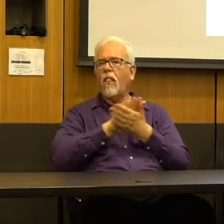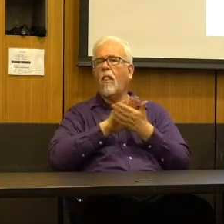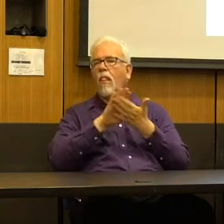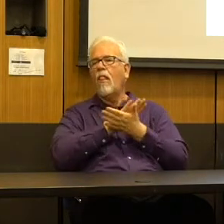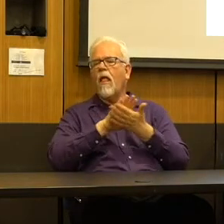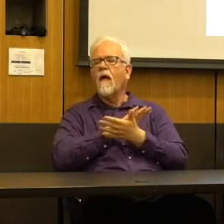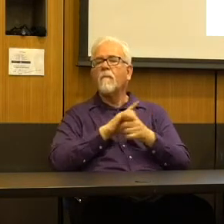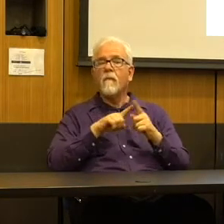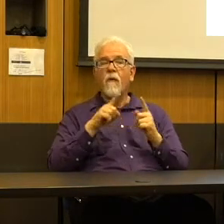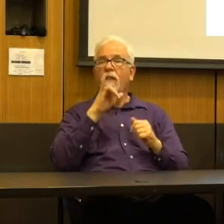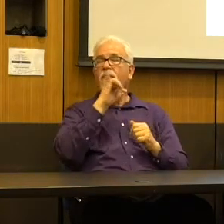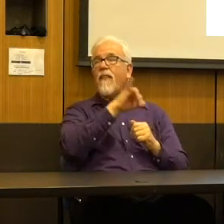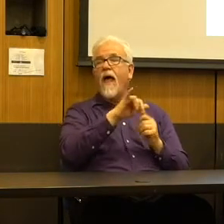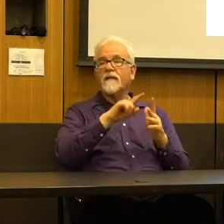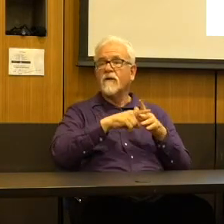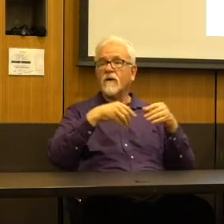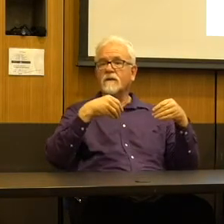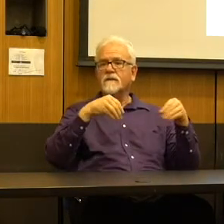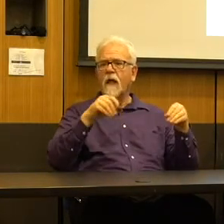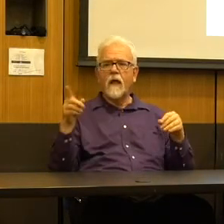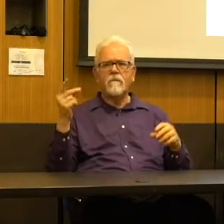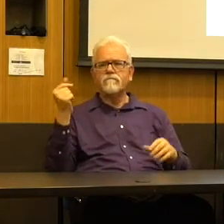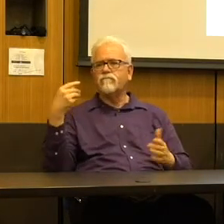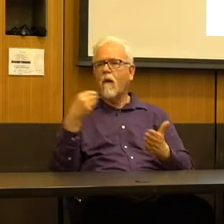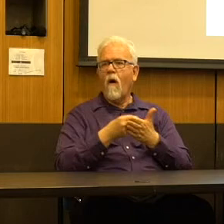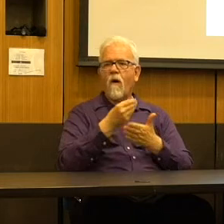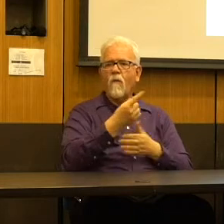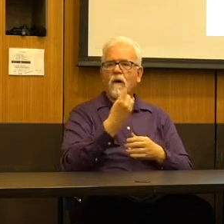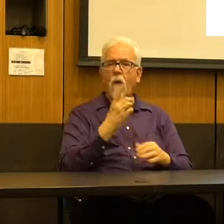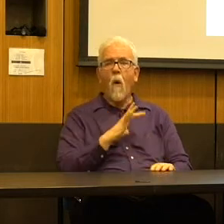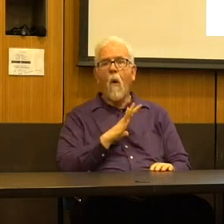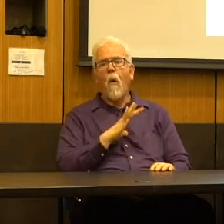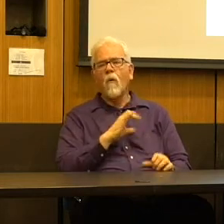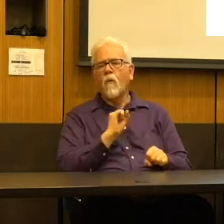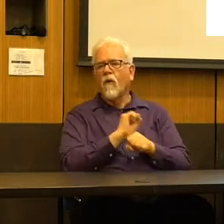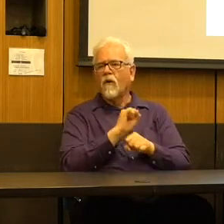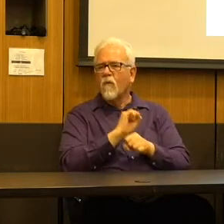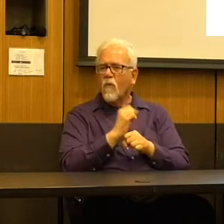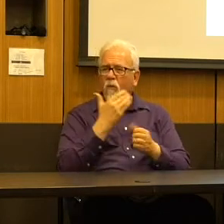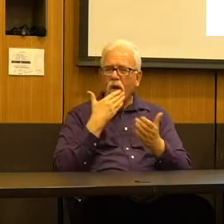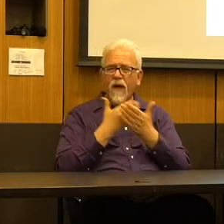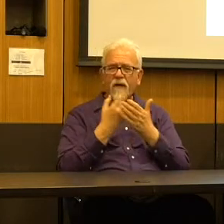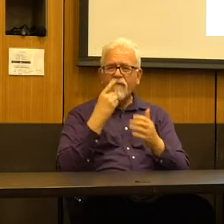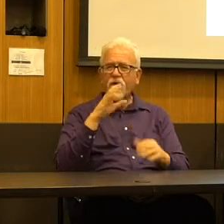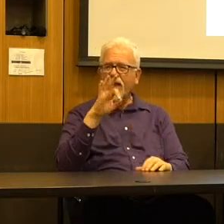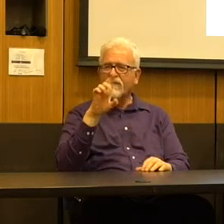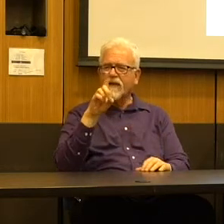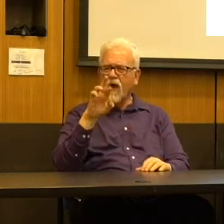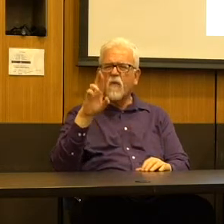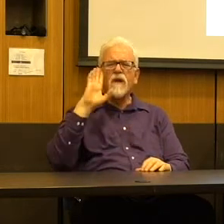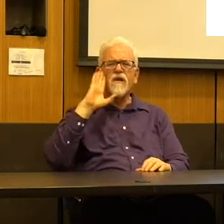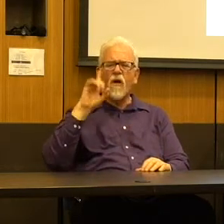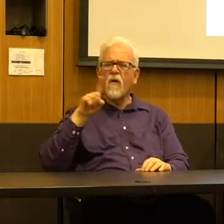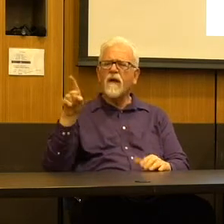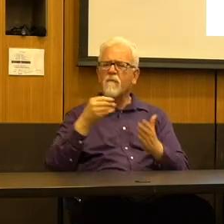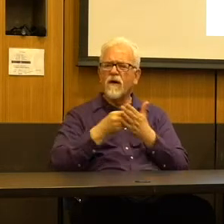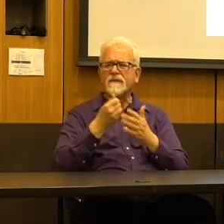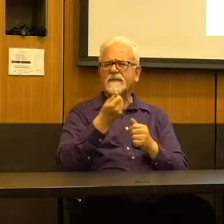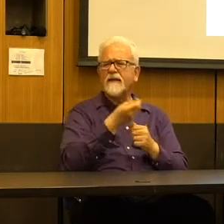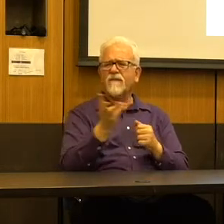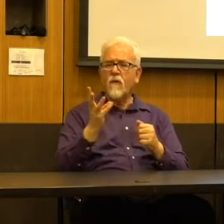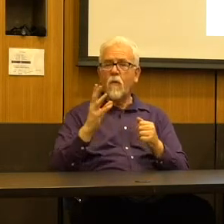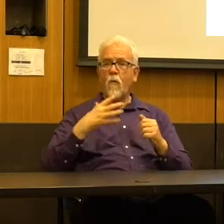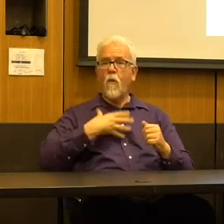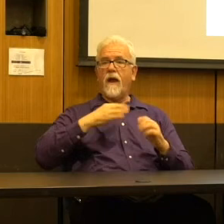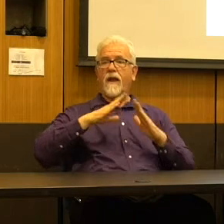market, he very quickly did buy one of them. It worked so well, in fact, for him that we know he ended up buying several. The White